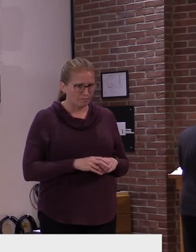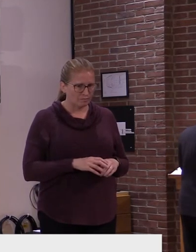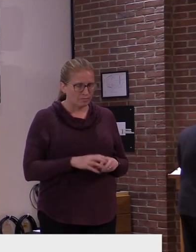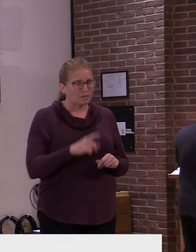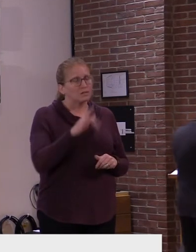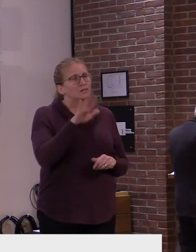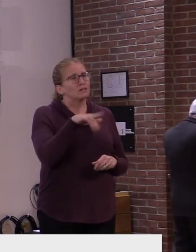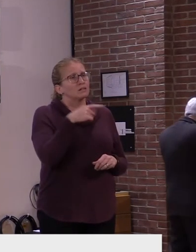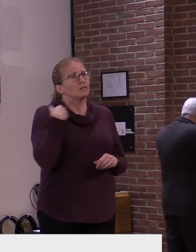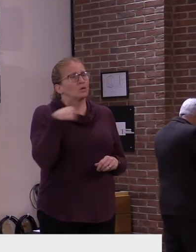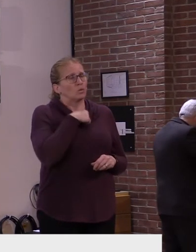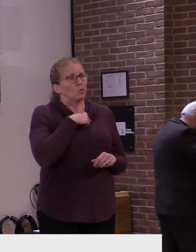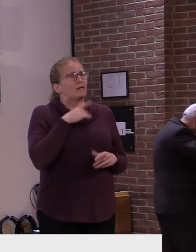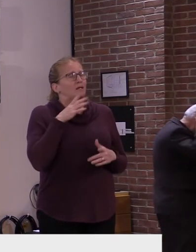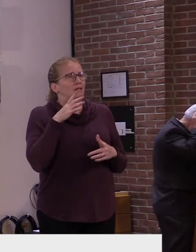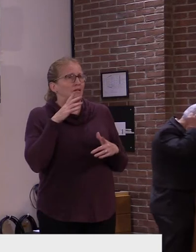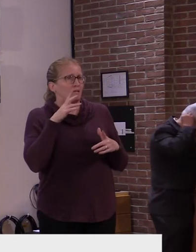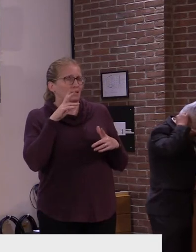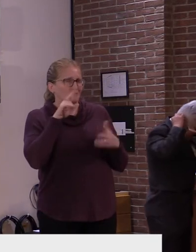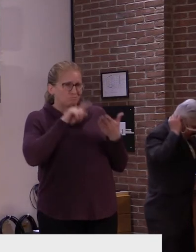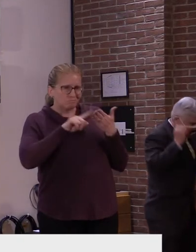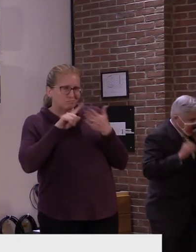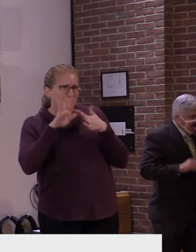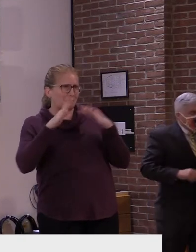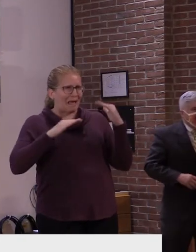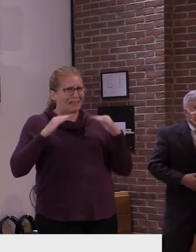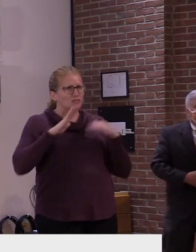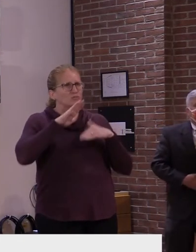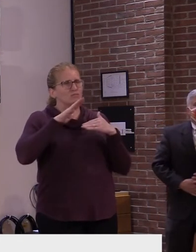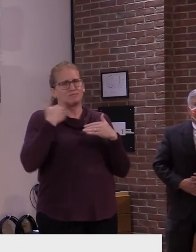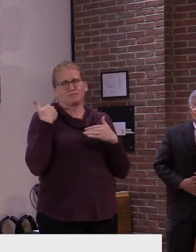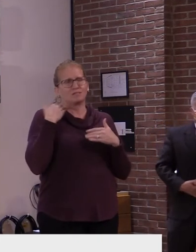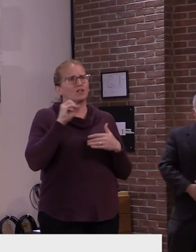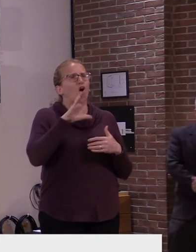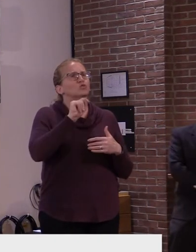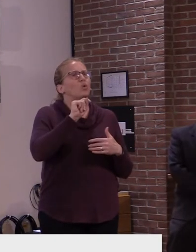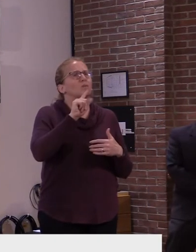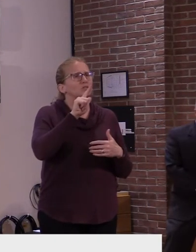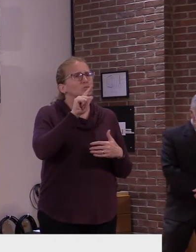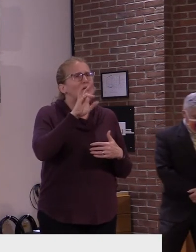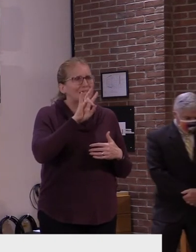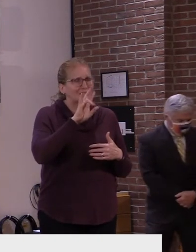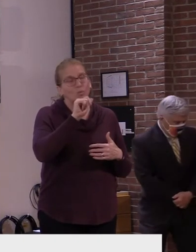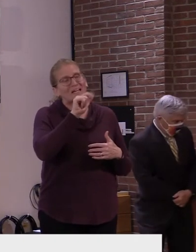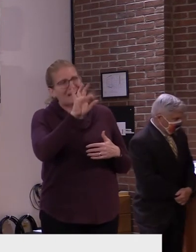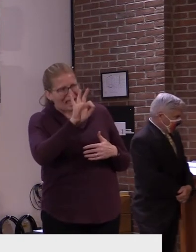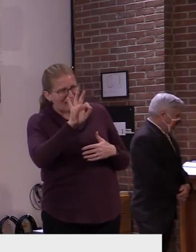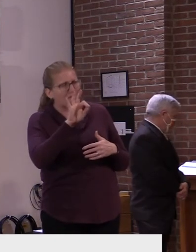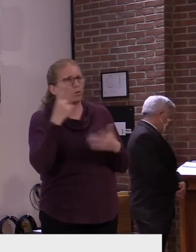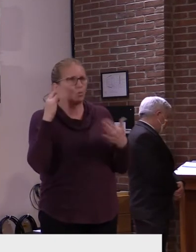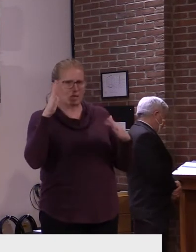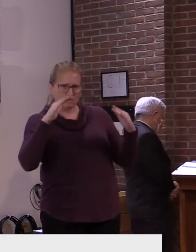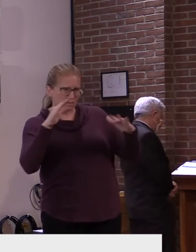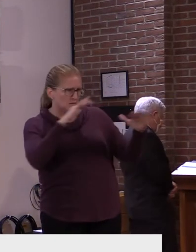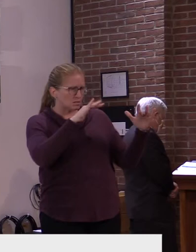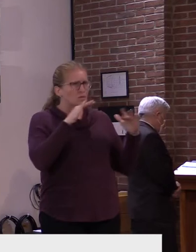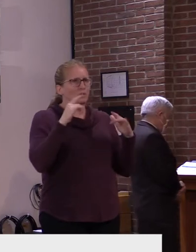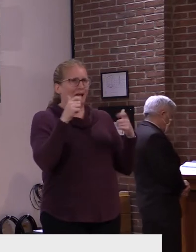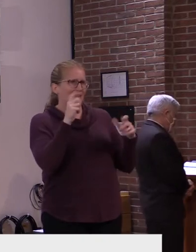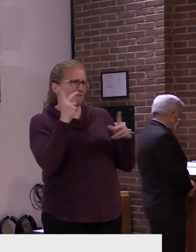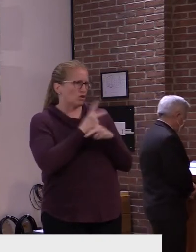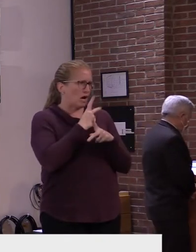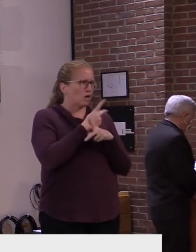October 29 of many of the grants and appropriations that were funded with CRF, and especially the closed grant programs are our best